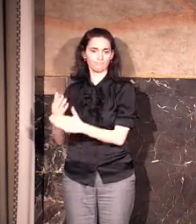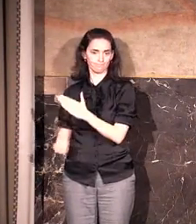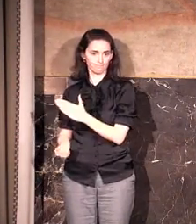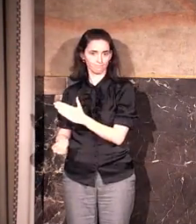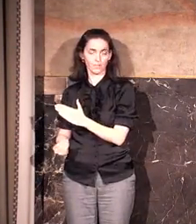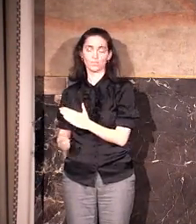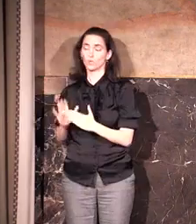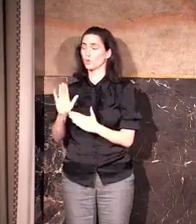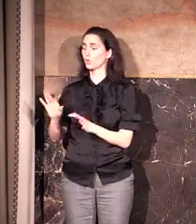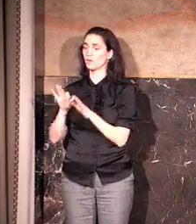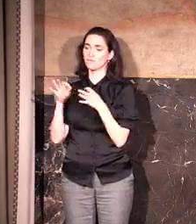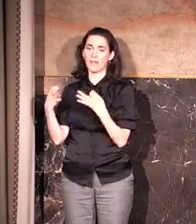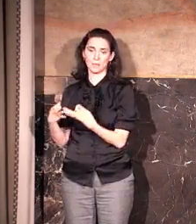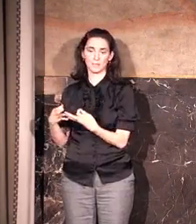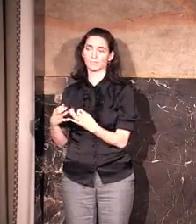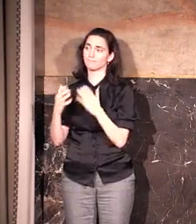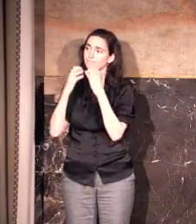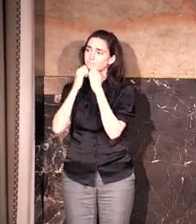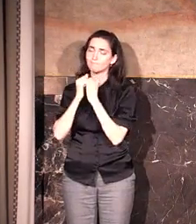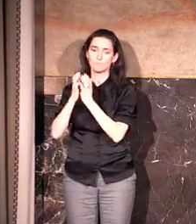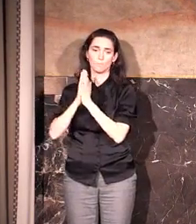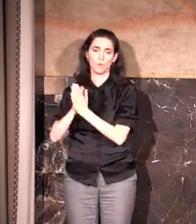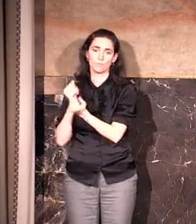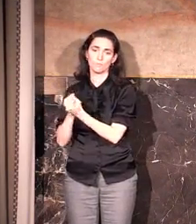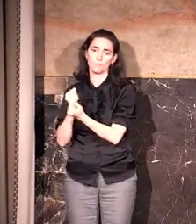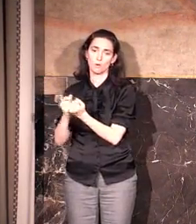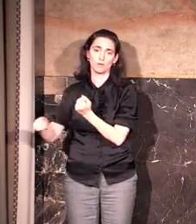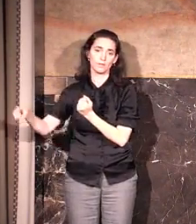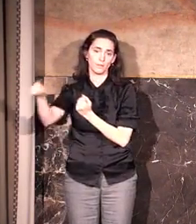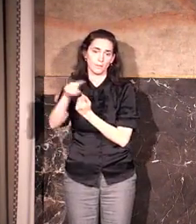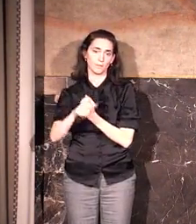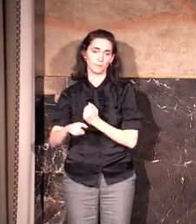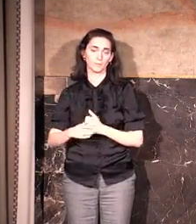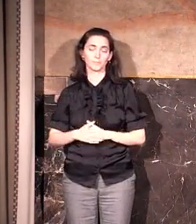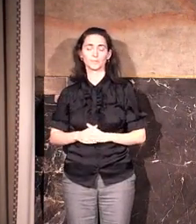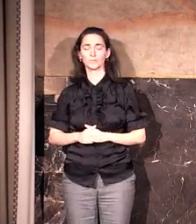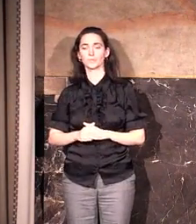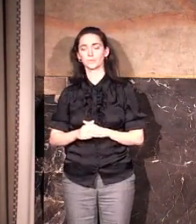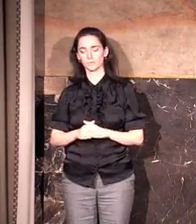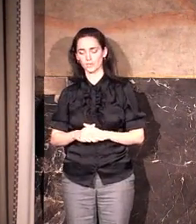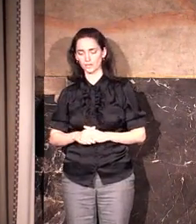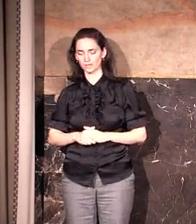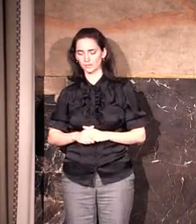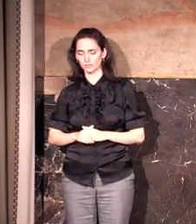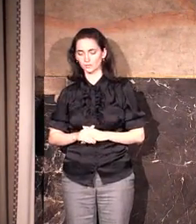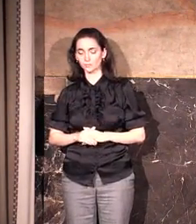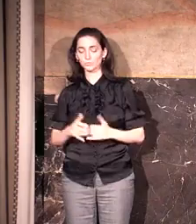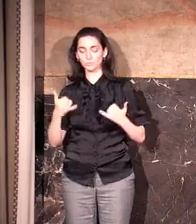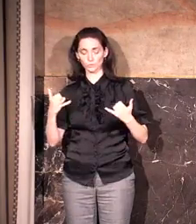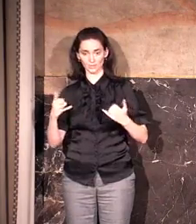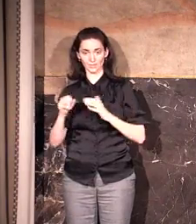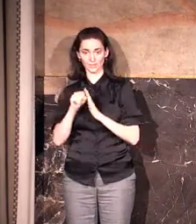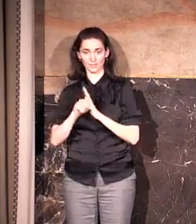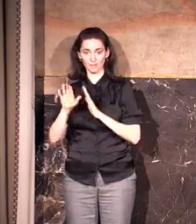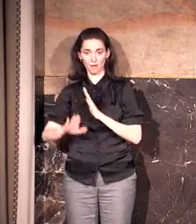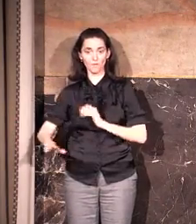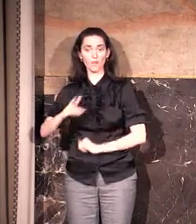the families of all of these people and lift them up in prayer. Today we are reporting in our hospitals across the